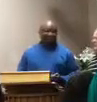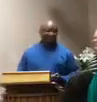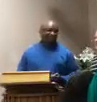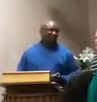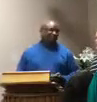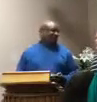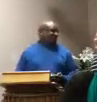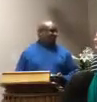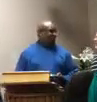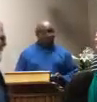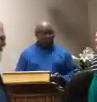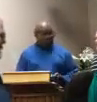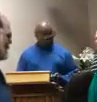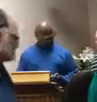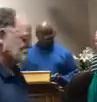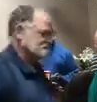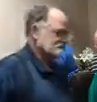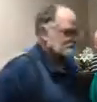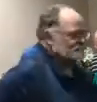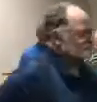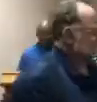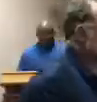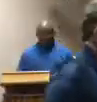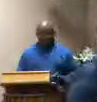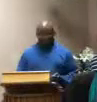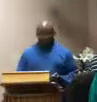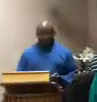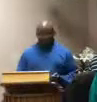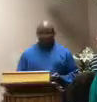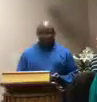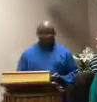Yes, he told me. So in here, Jesus is risen.